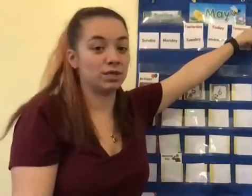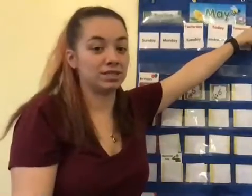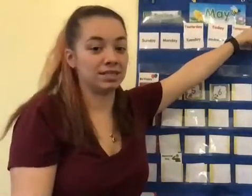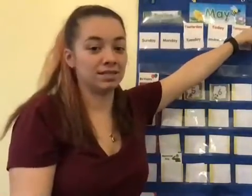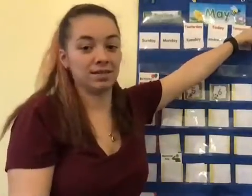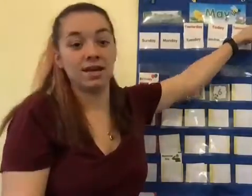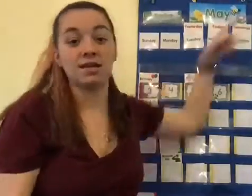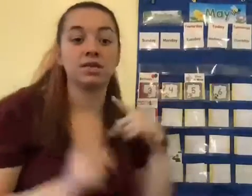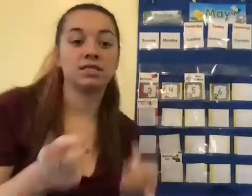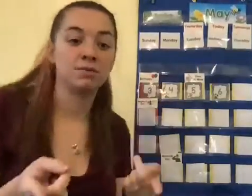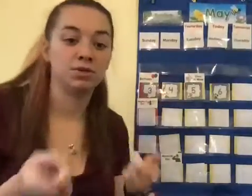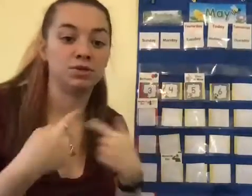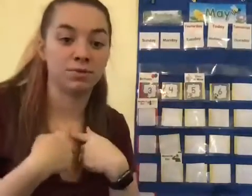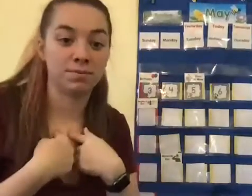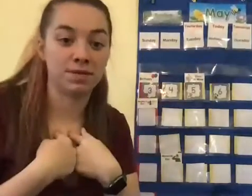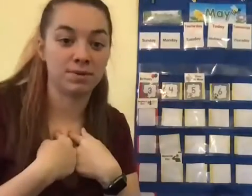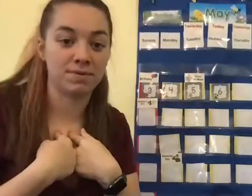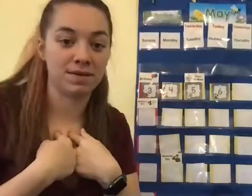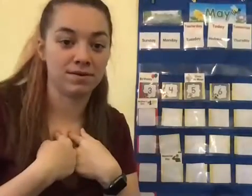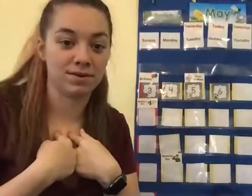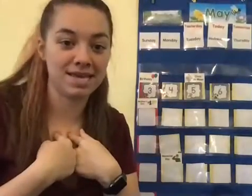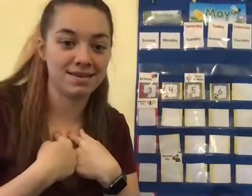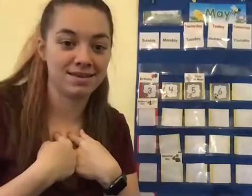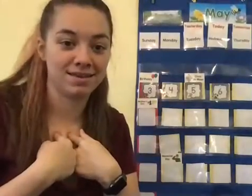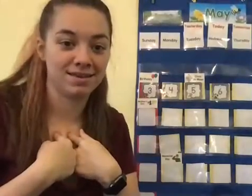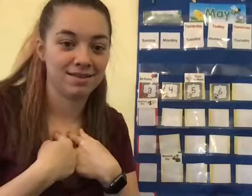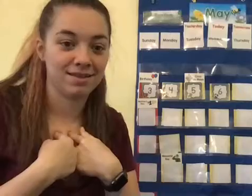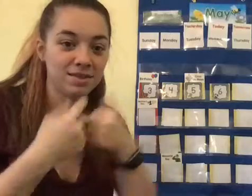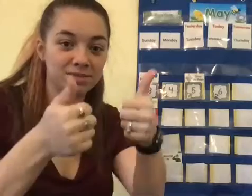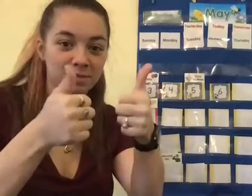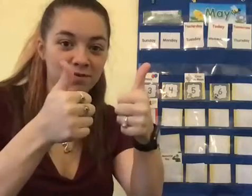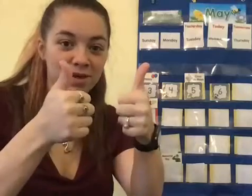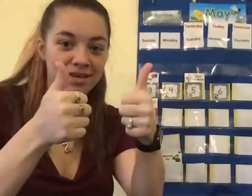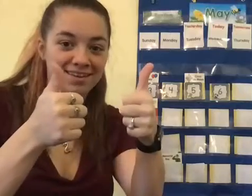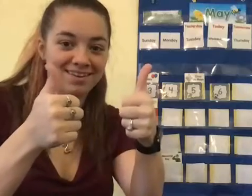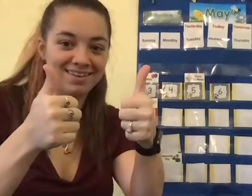2020. Now this time I want you to repeat it with me, okay? Thumbs up if you're ready.